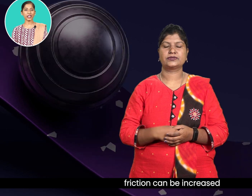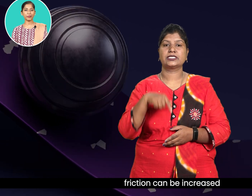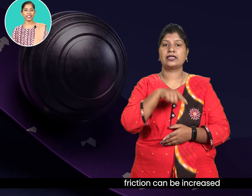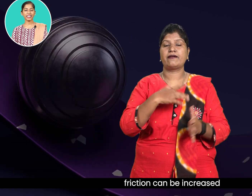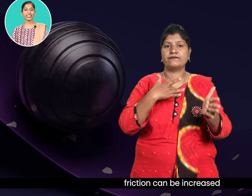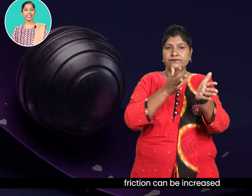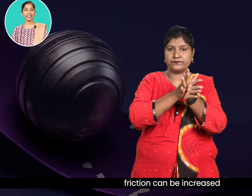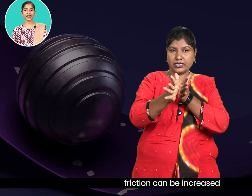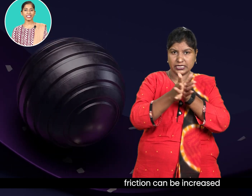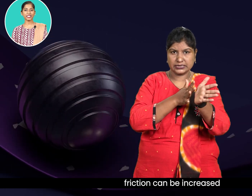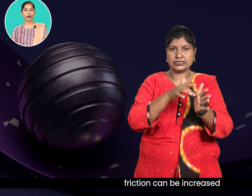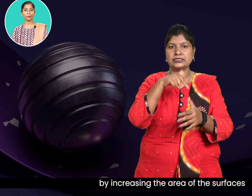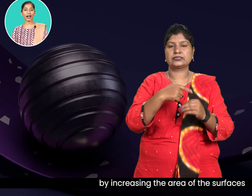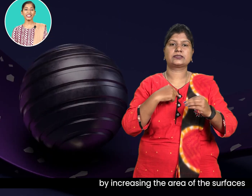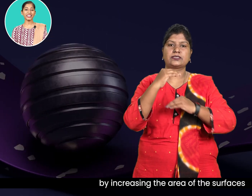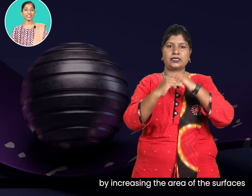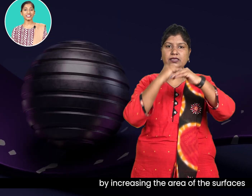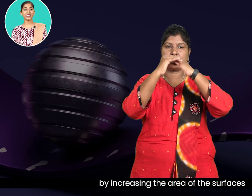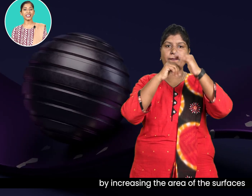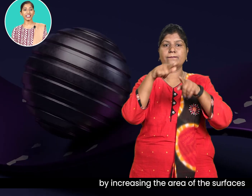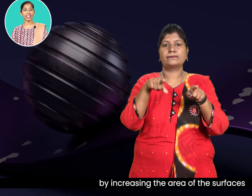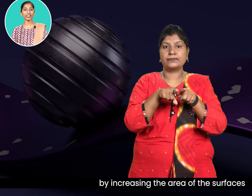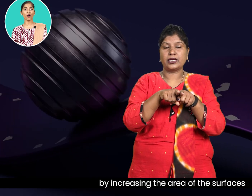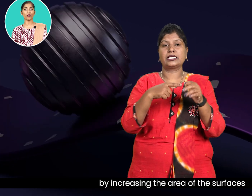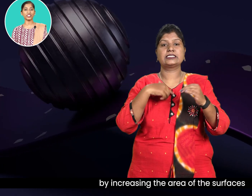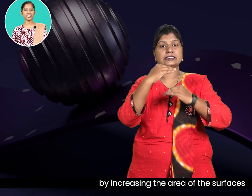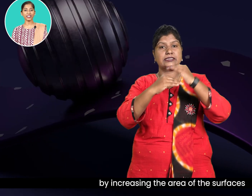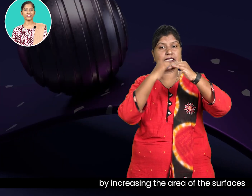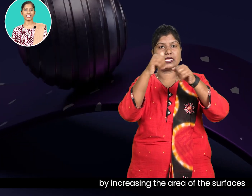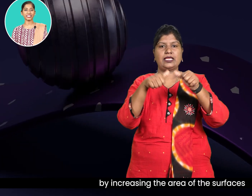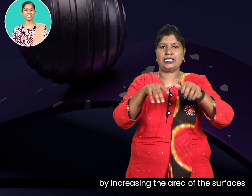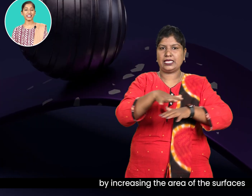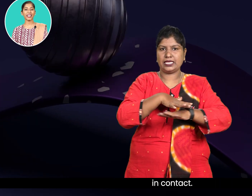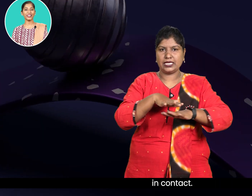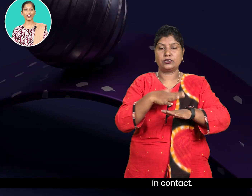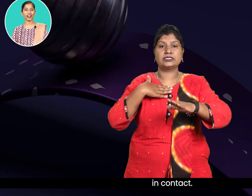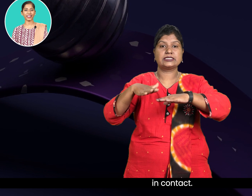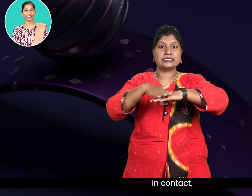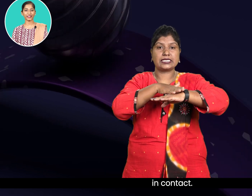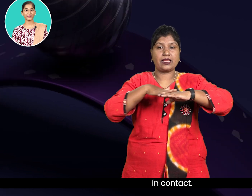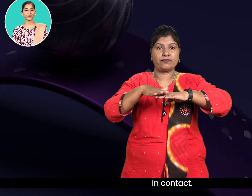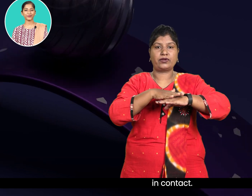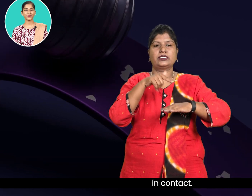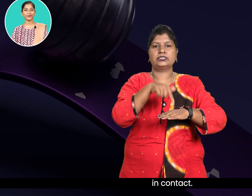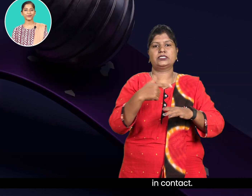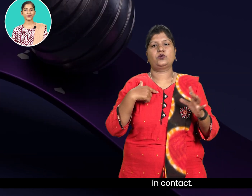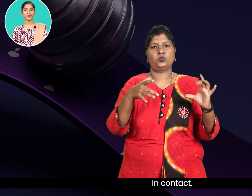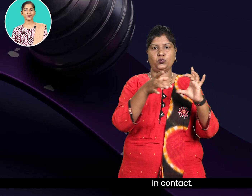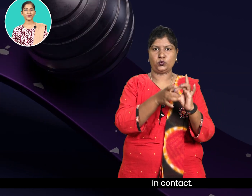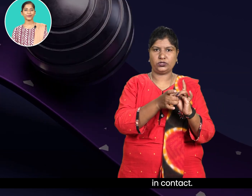Friction can be increased by increasing the area of the surfaces in contact.